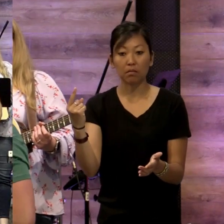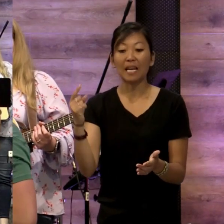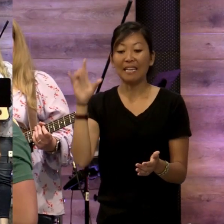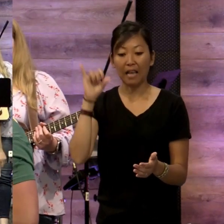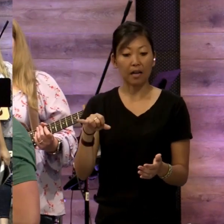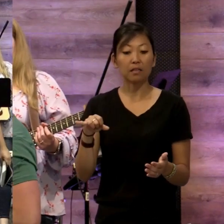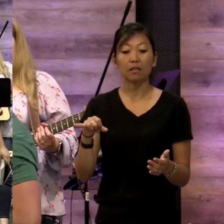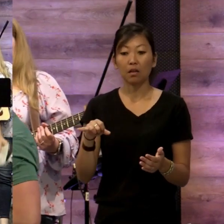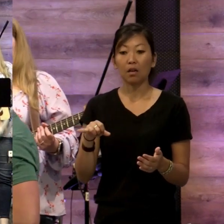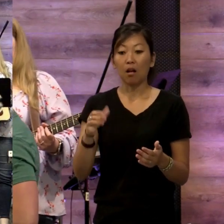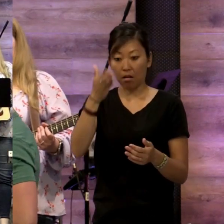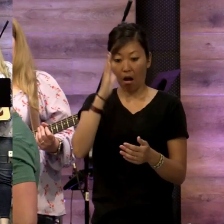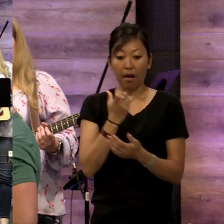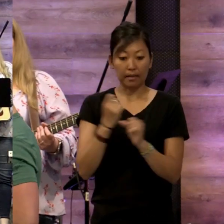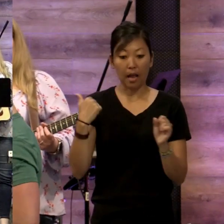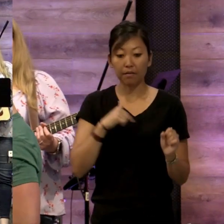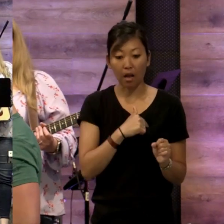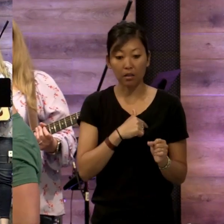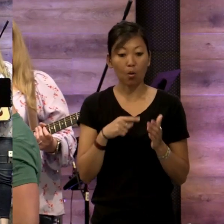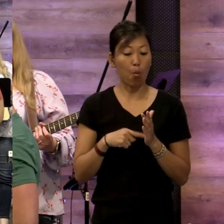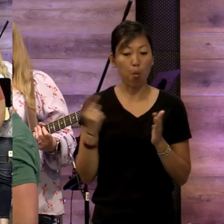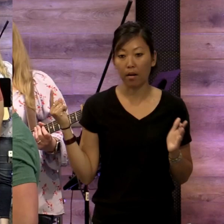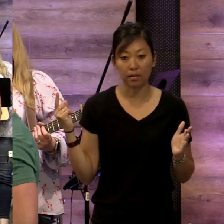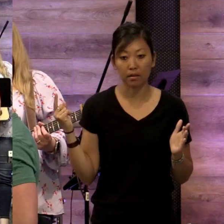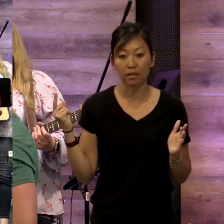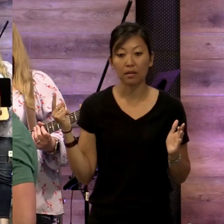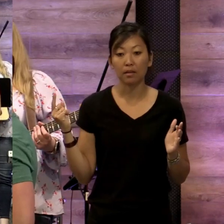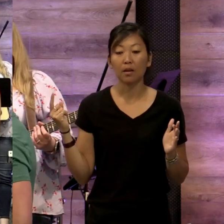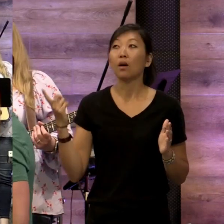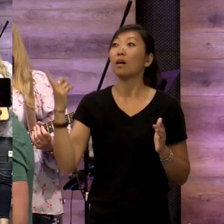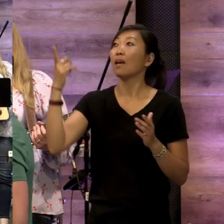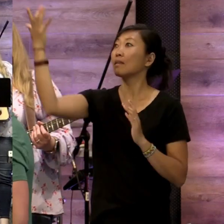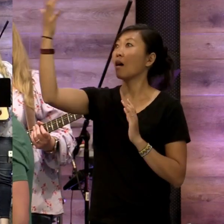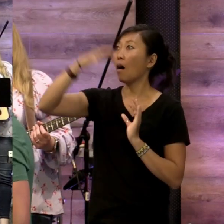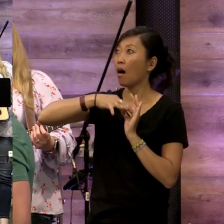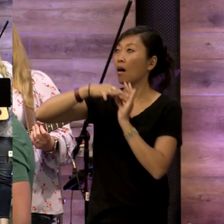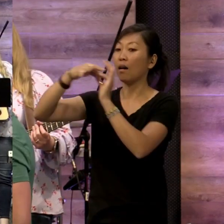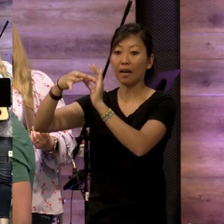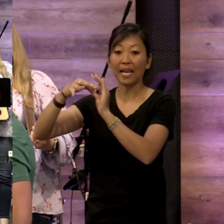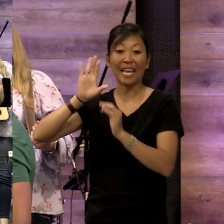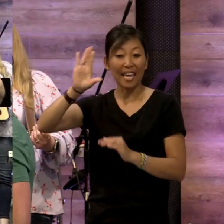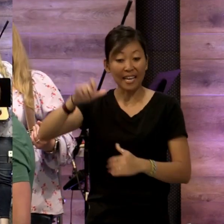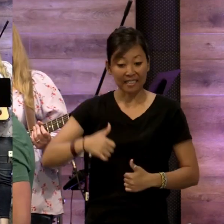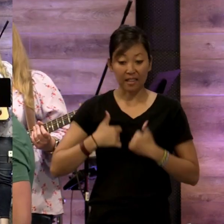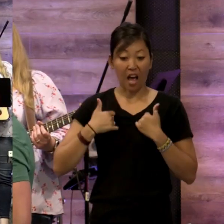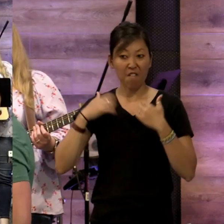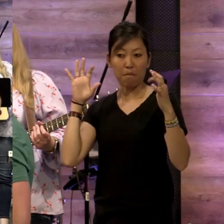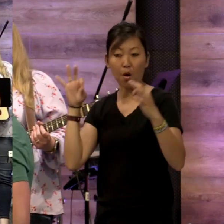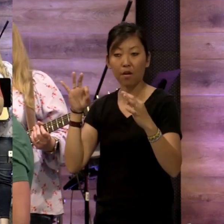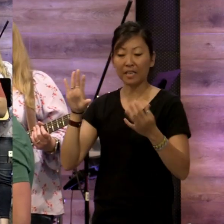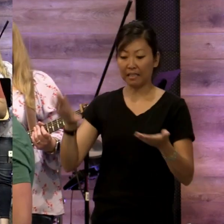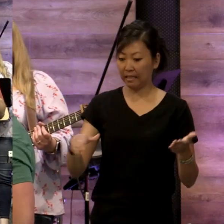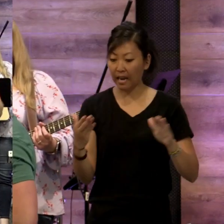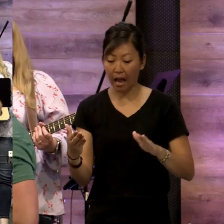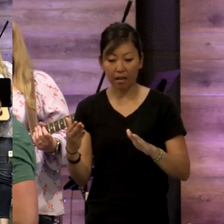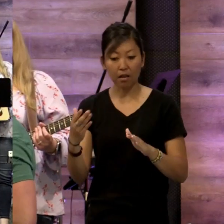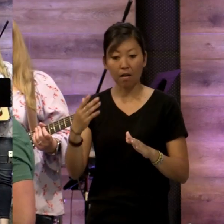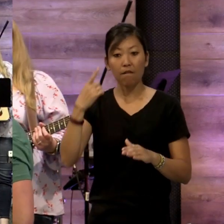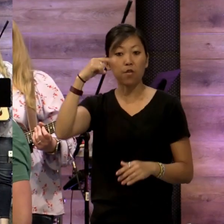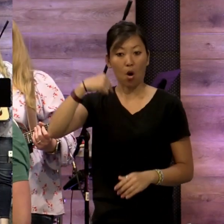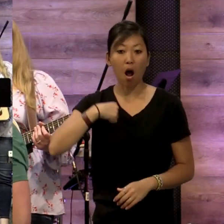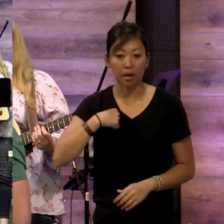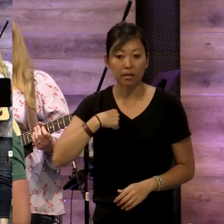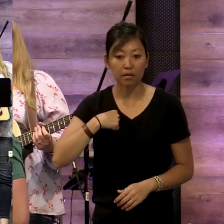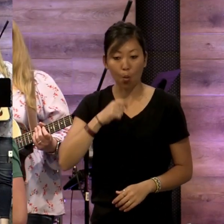what God does when he saves us. We are united to Jesus by faith so that his life and his death, in many ways, we are united to,